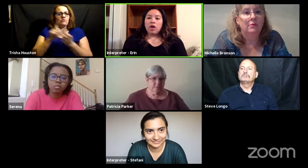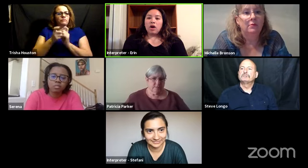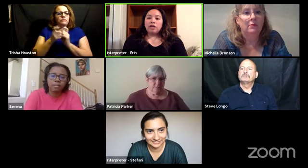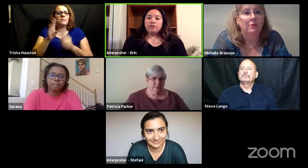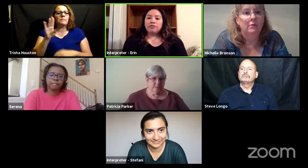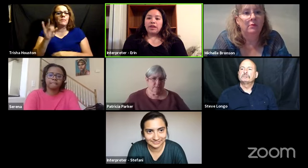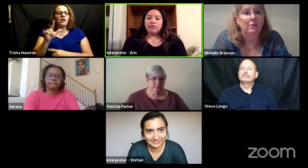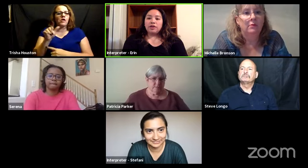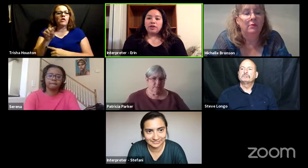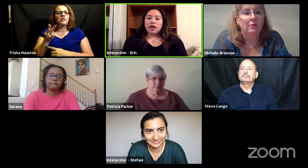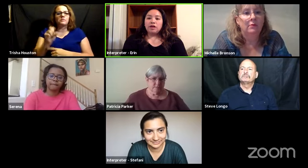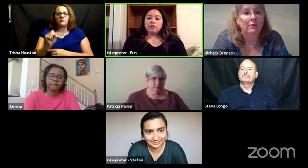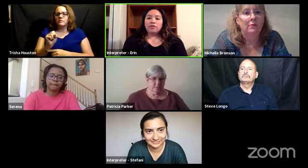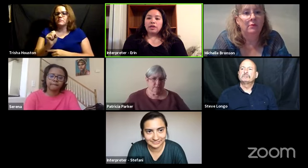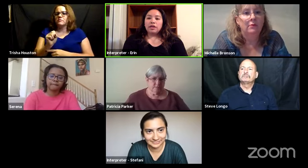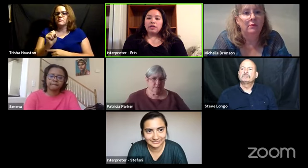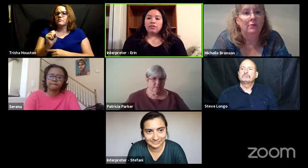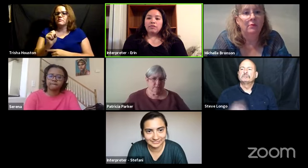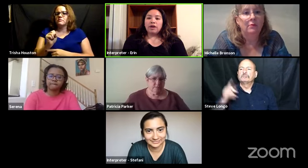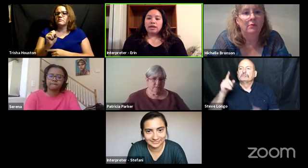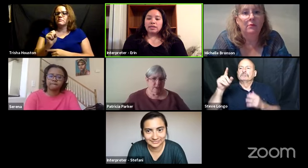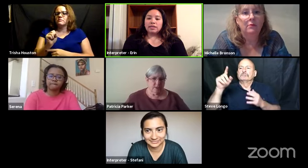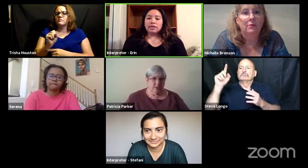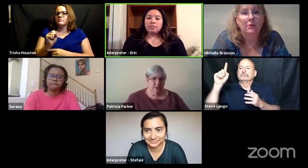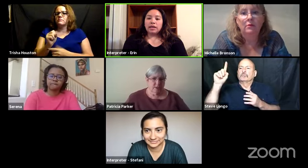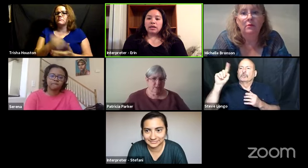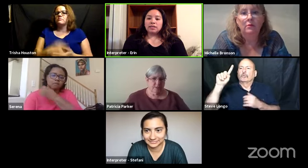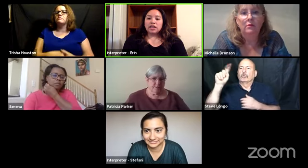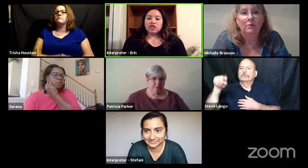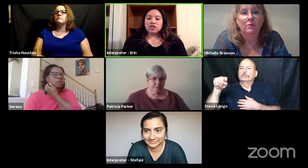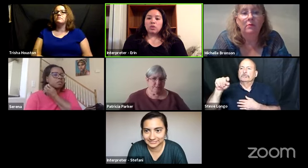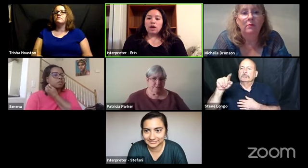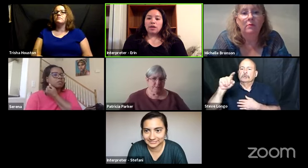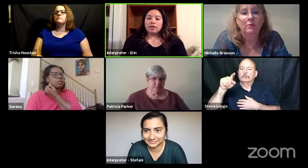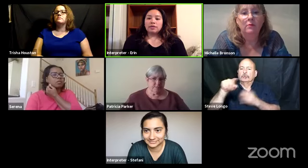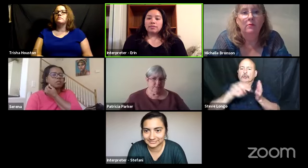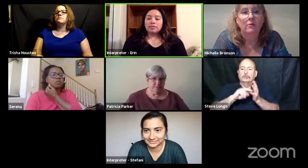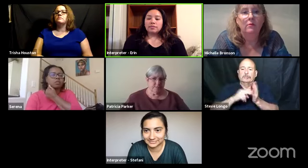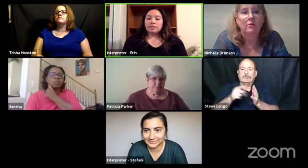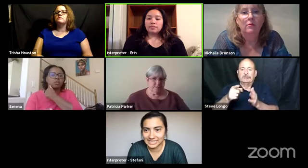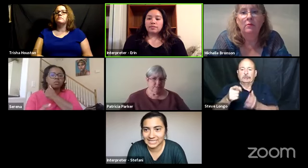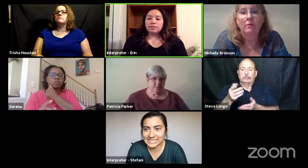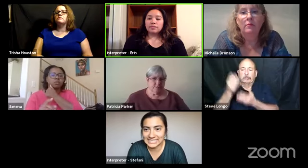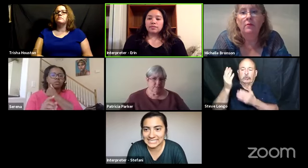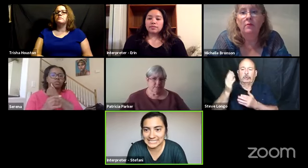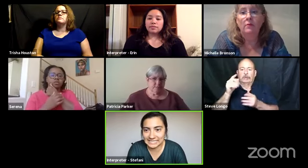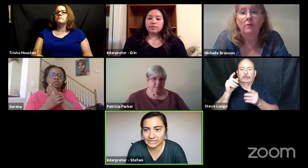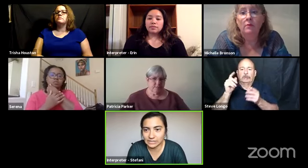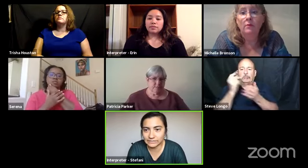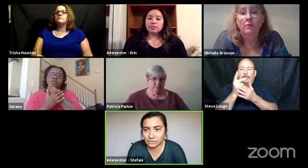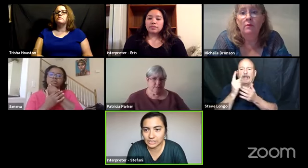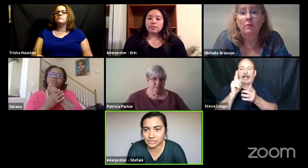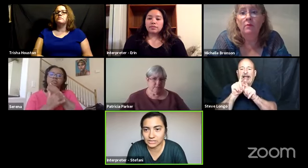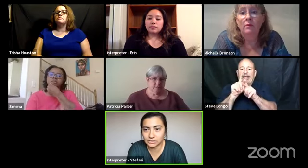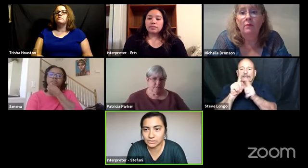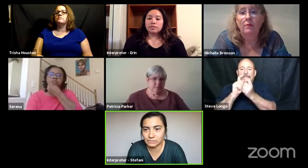all in favor of the revised bylaws section 1. This is Steve. I do have a question. So the